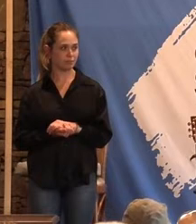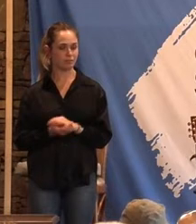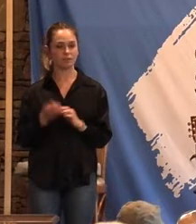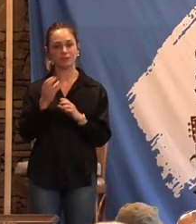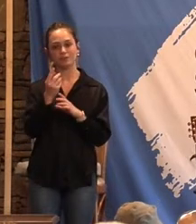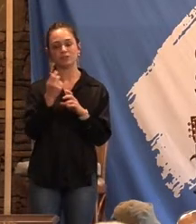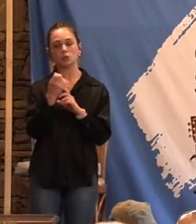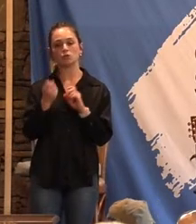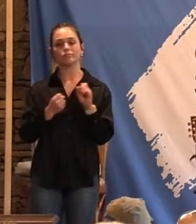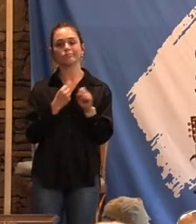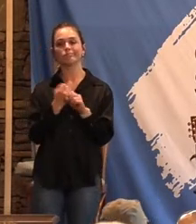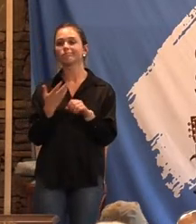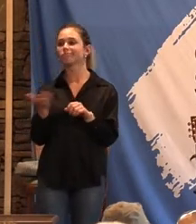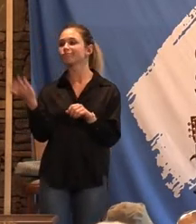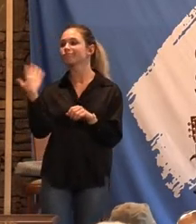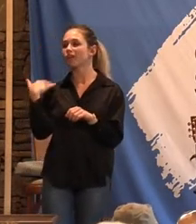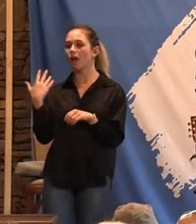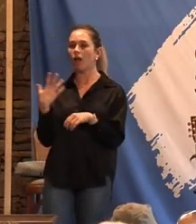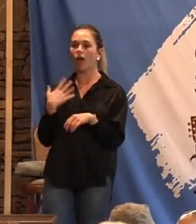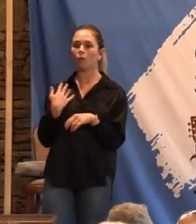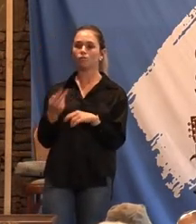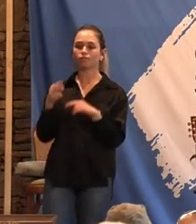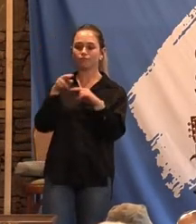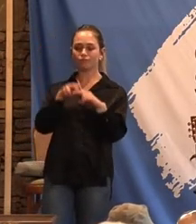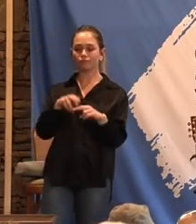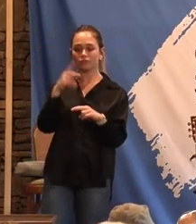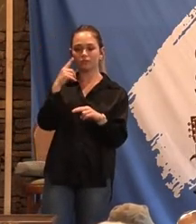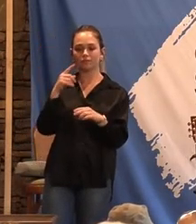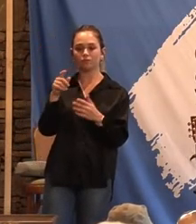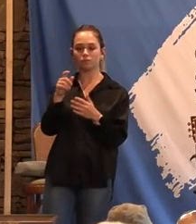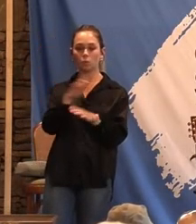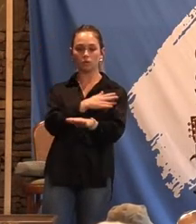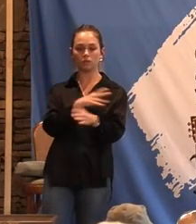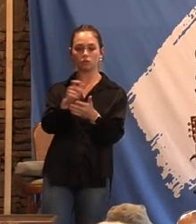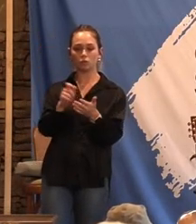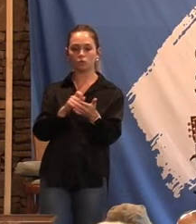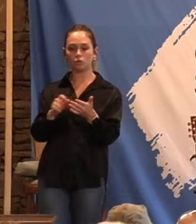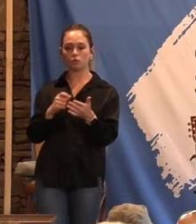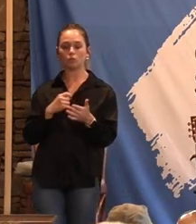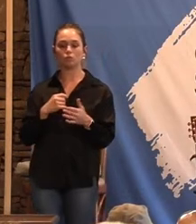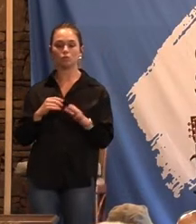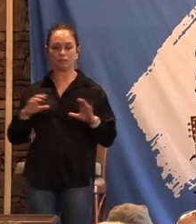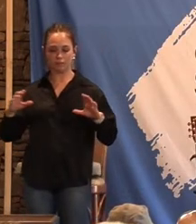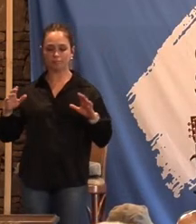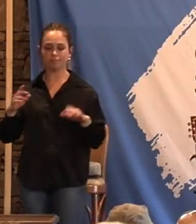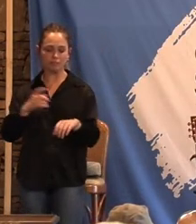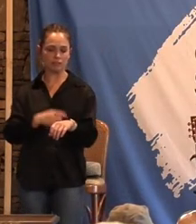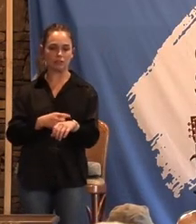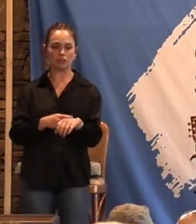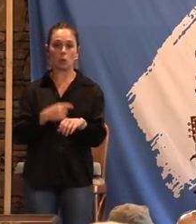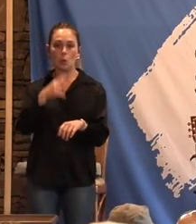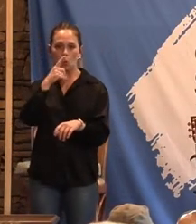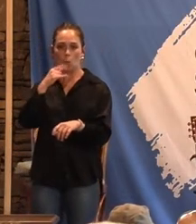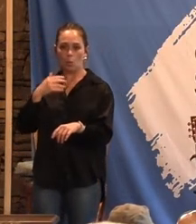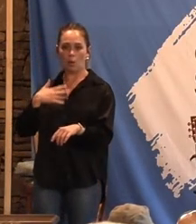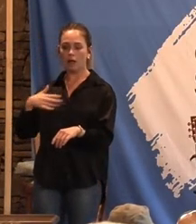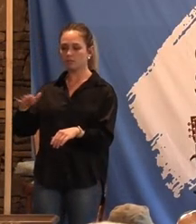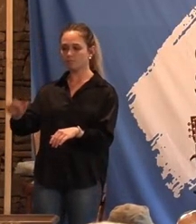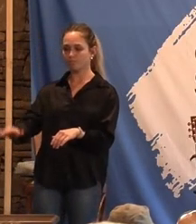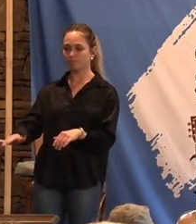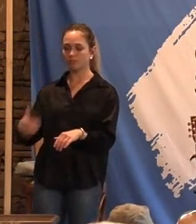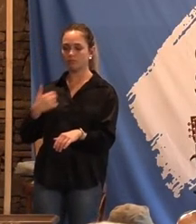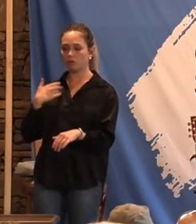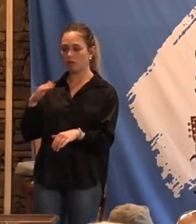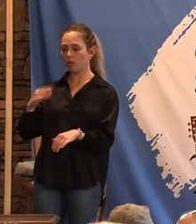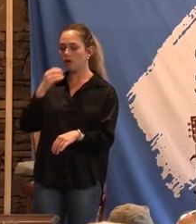A few years back, I was sitting down for a songwriting session with a buddy of mine who has a toddler at home. And when I